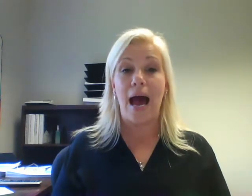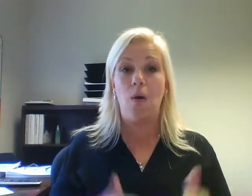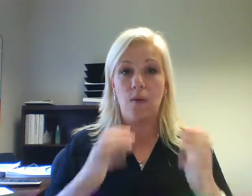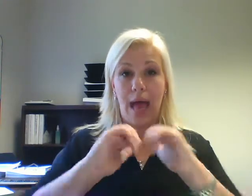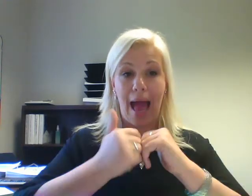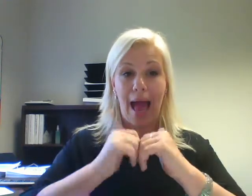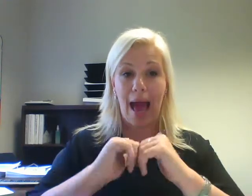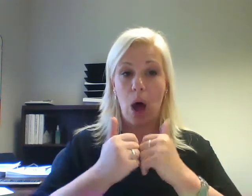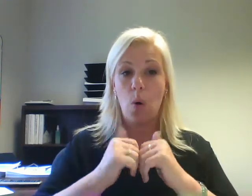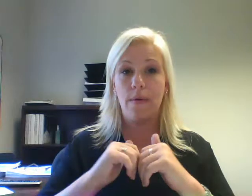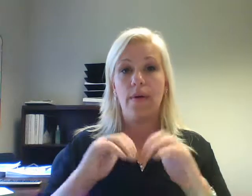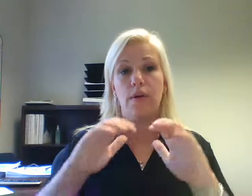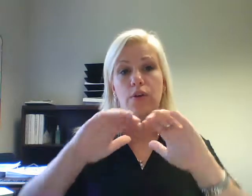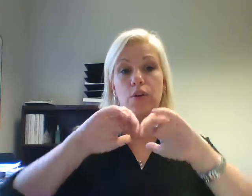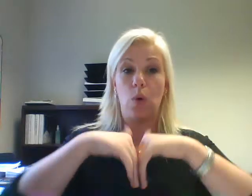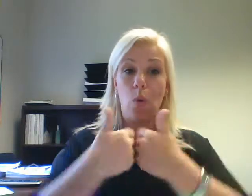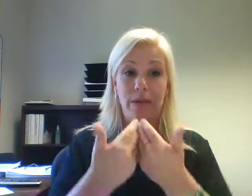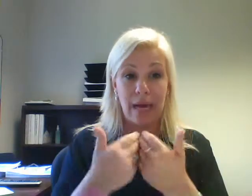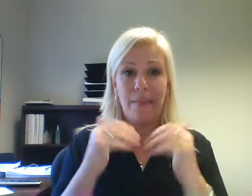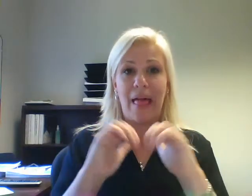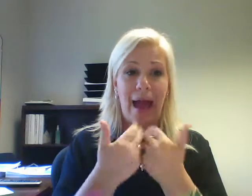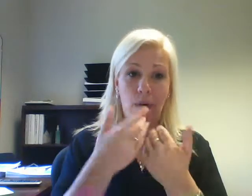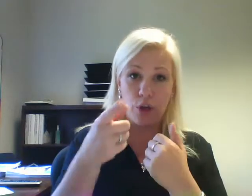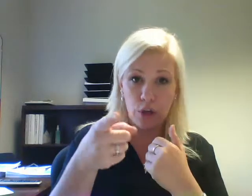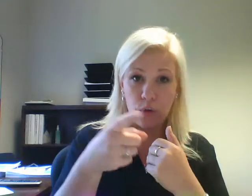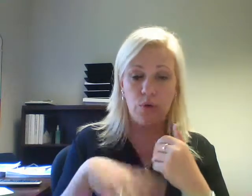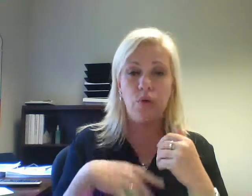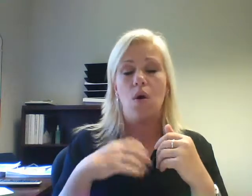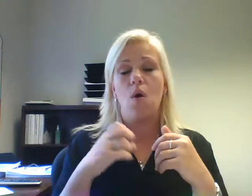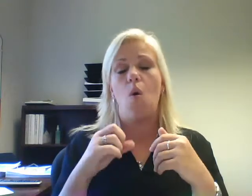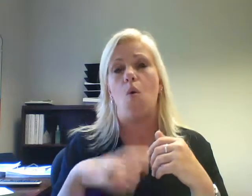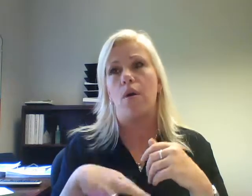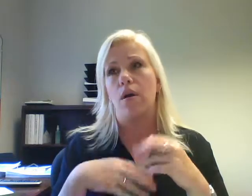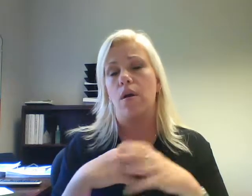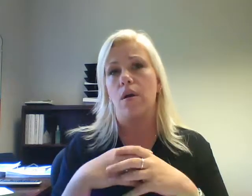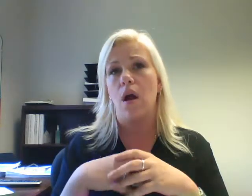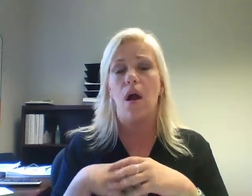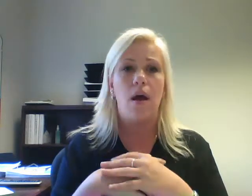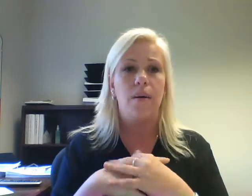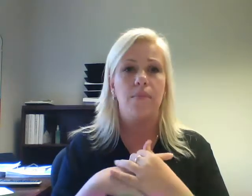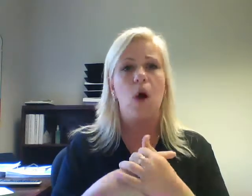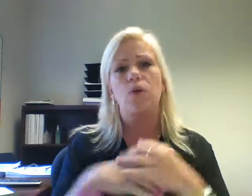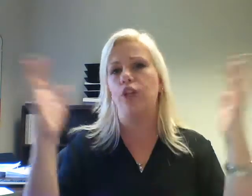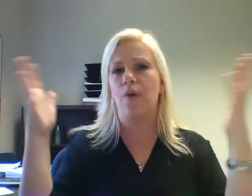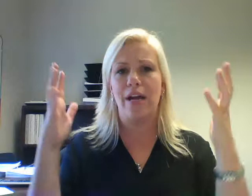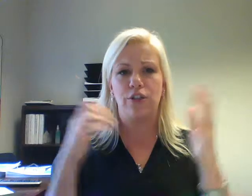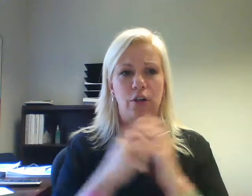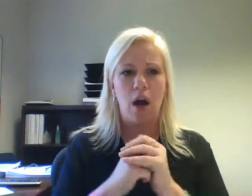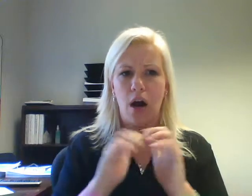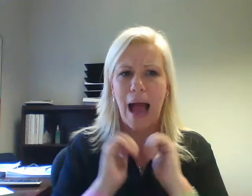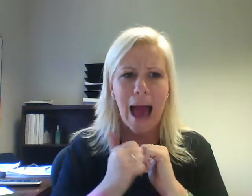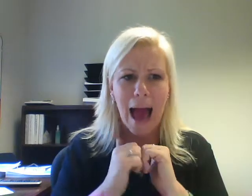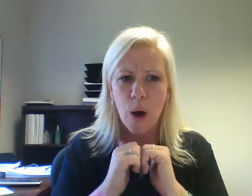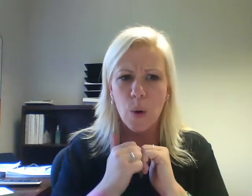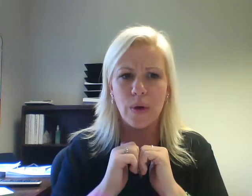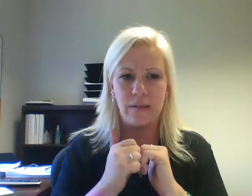How. You can do it one time, like how are you, or oh, she crashed her car. How. It's